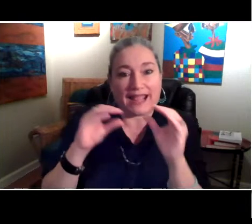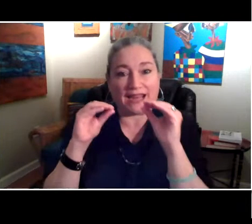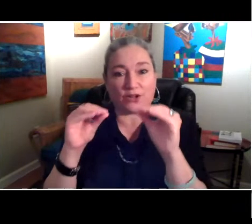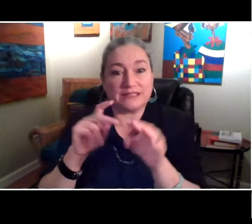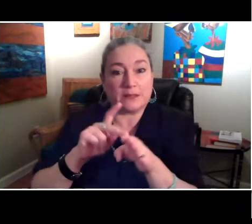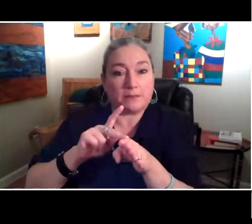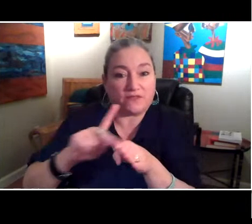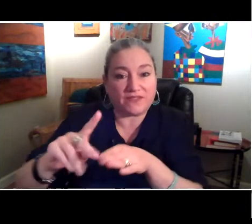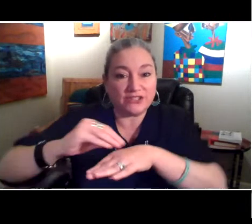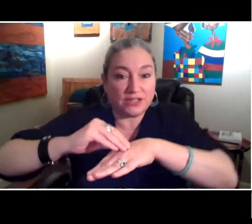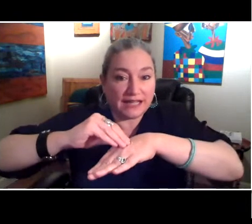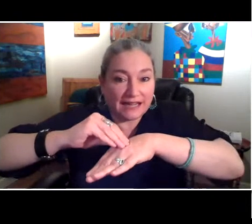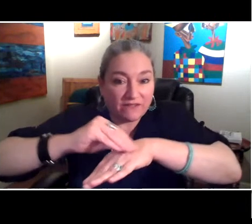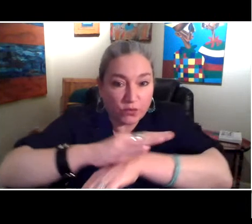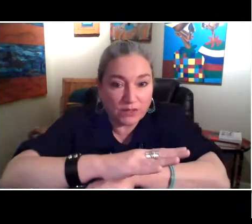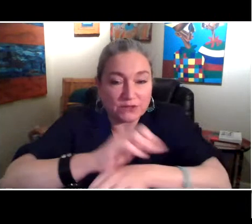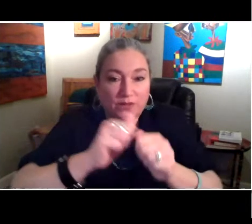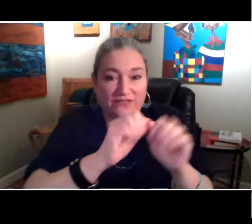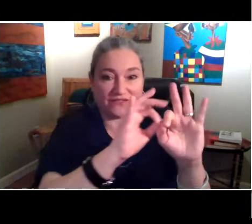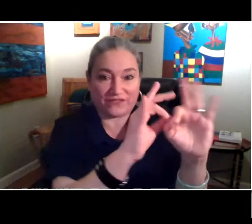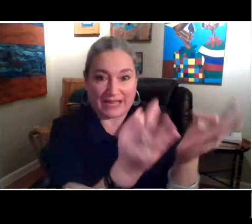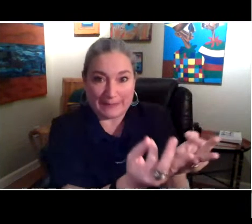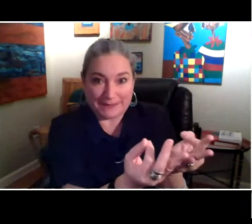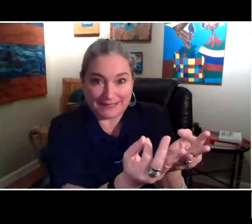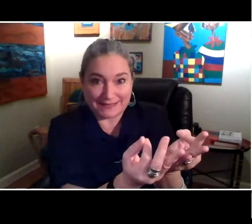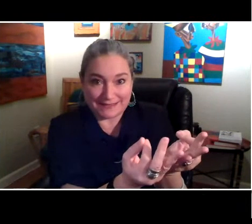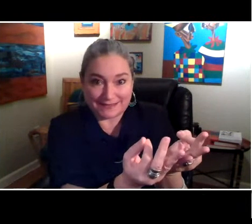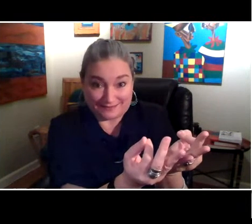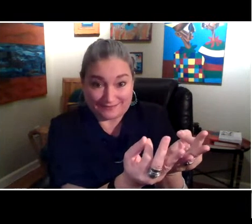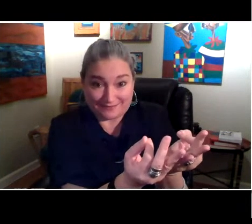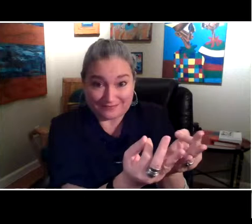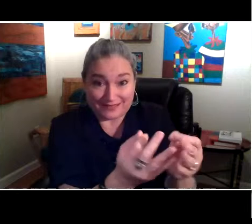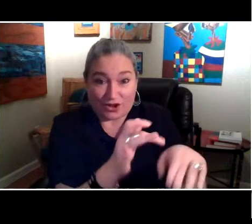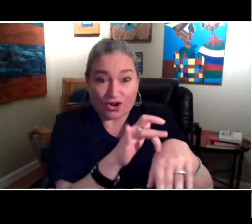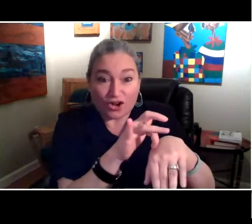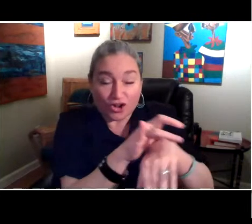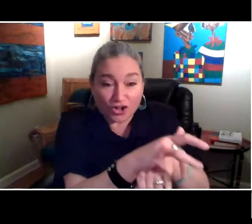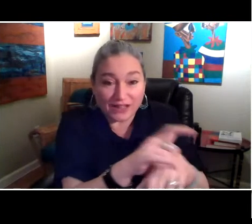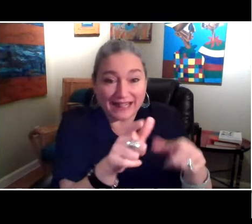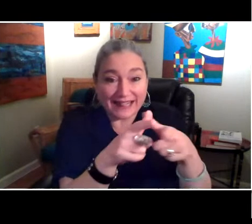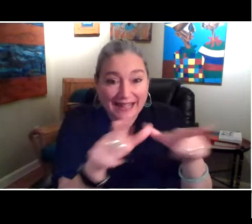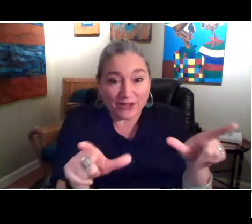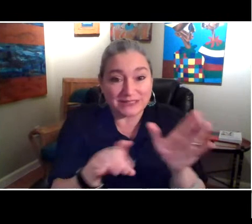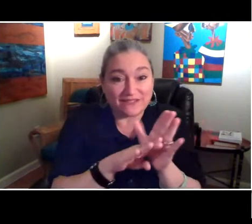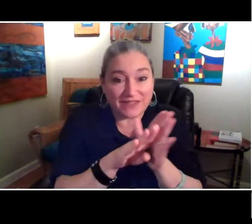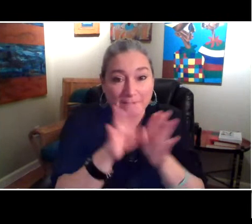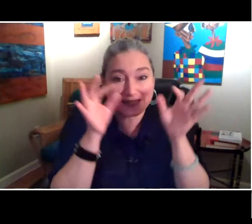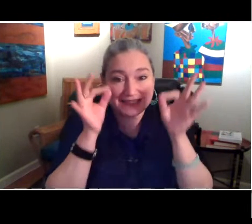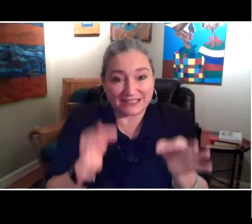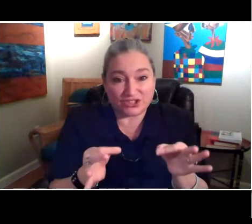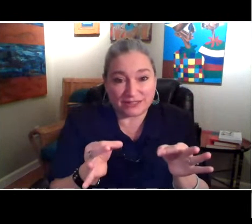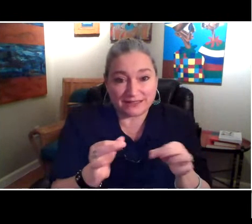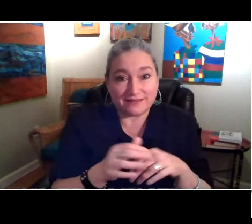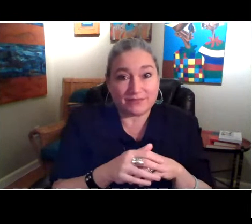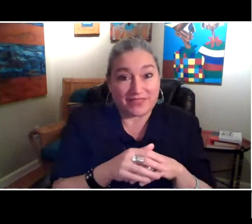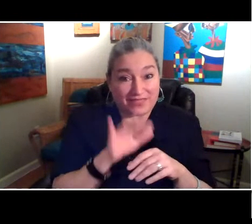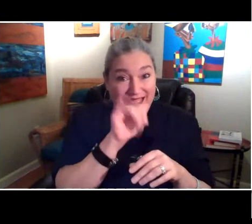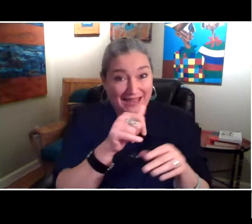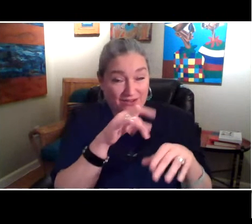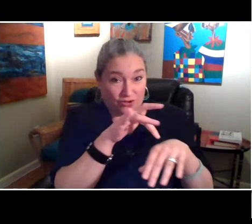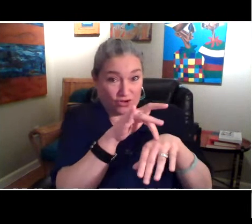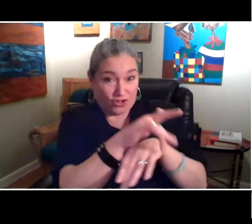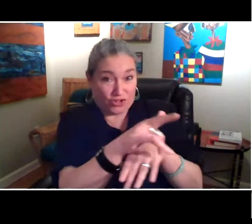LDS, language deprivation syndrome, is a social occurrence rooted in medical and educational